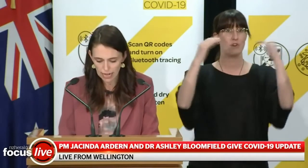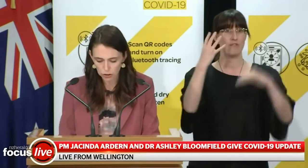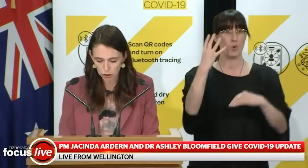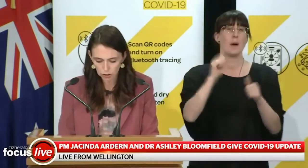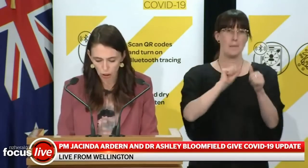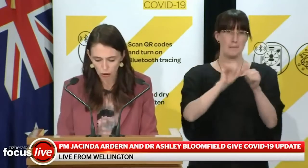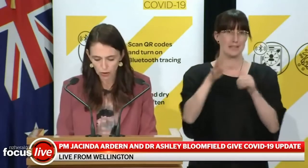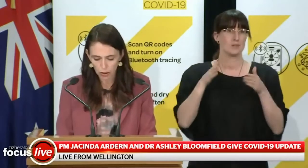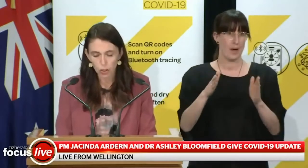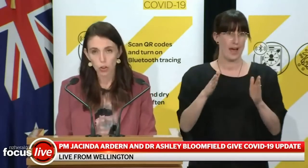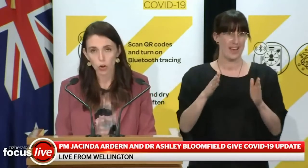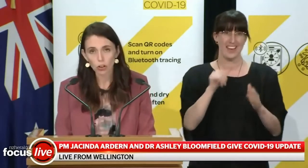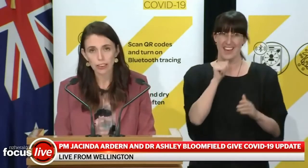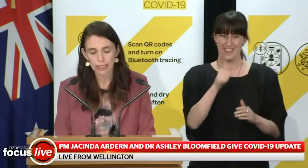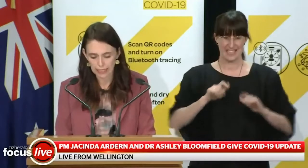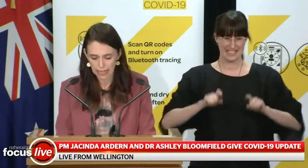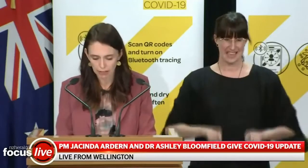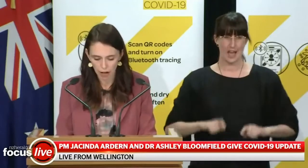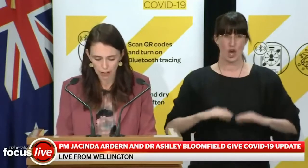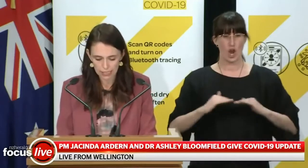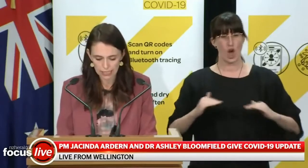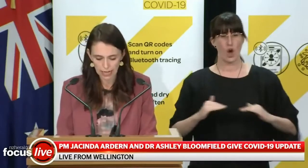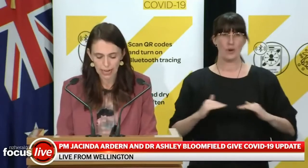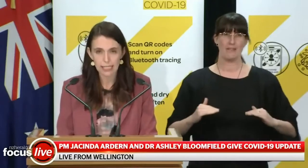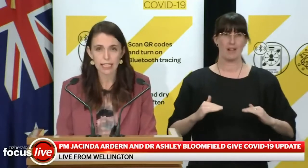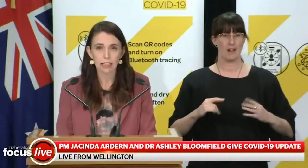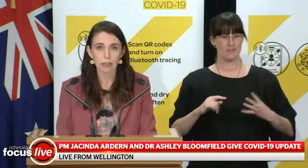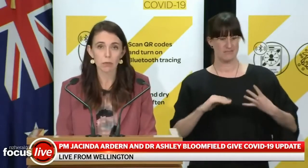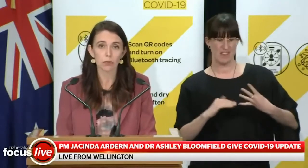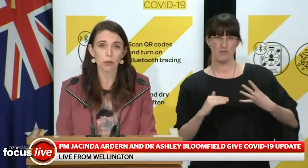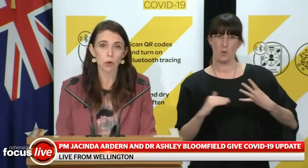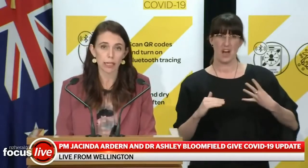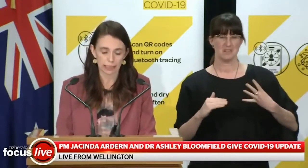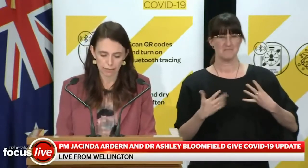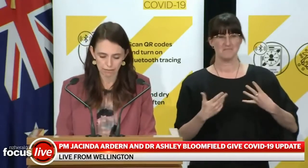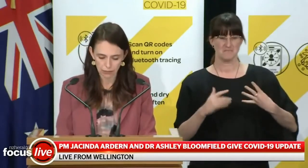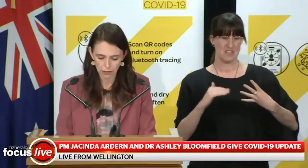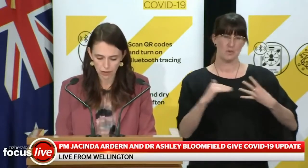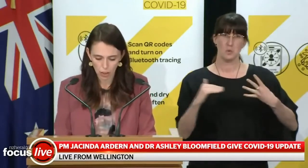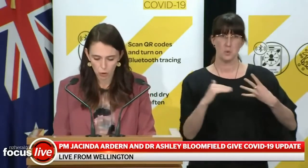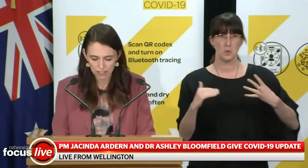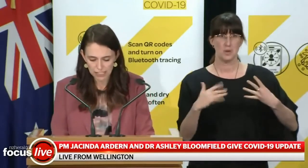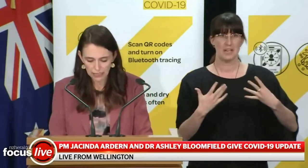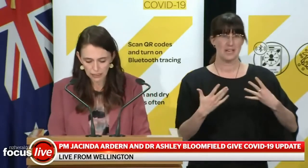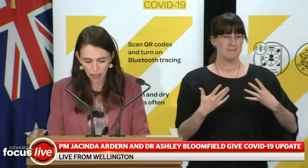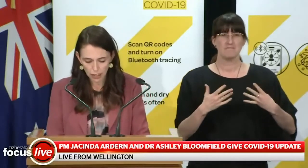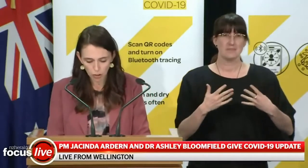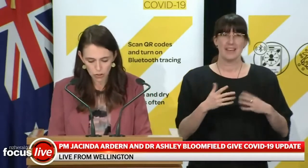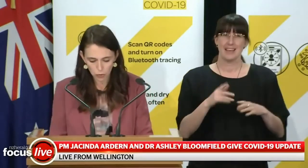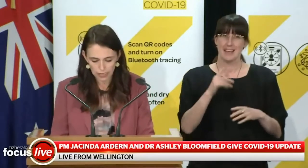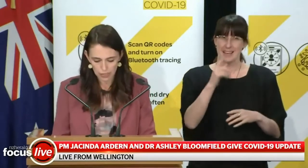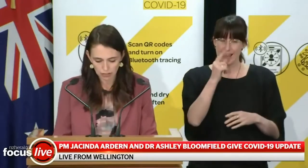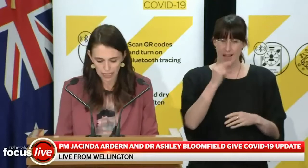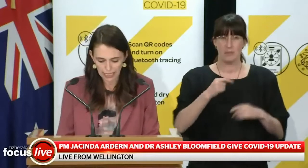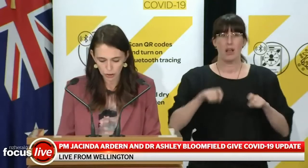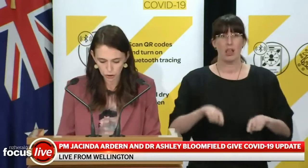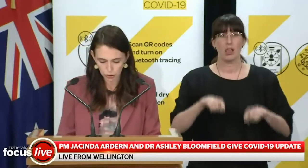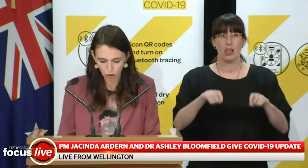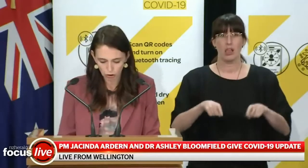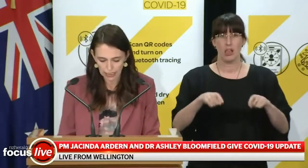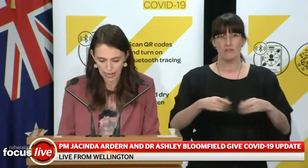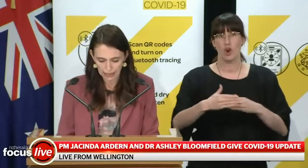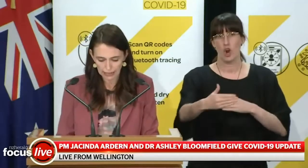than start too low, not contain the virus, and see it move quickly. We've seen the dire consequences of